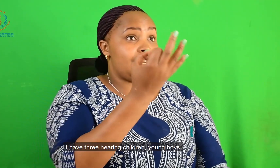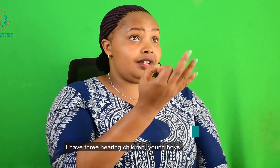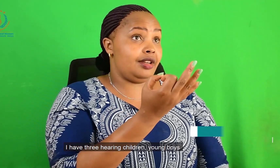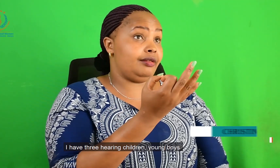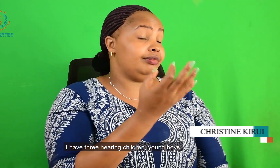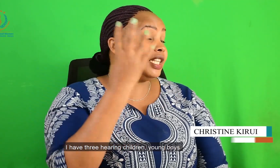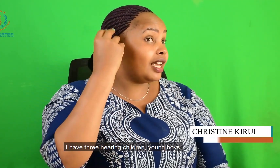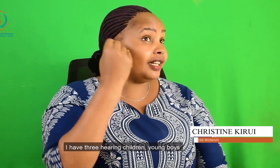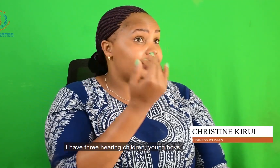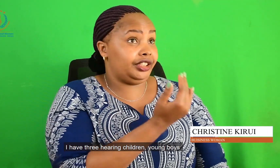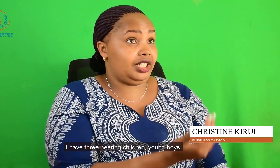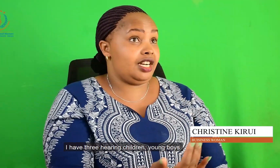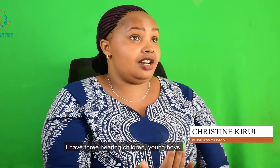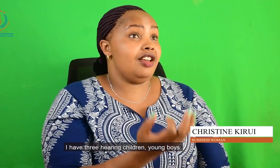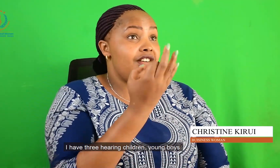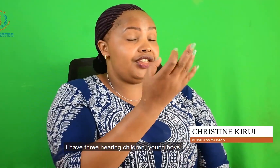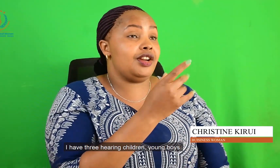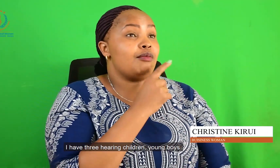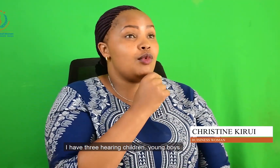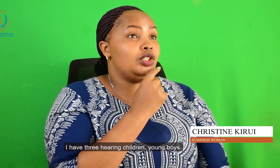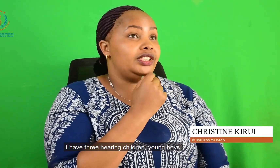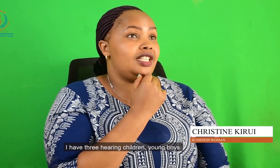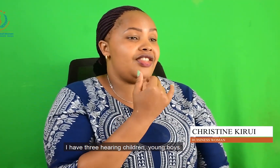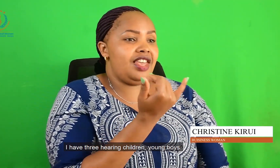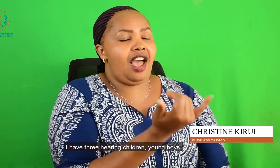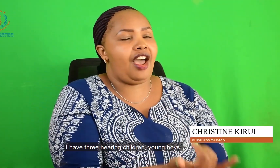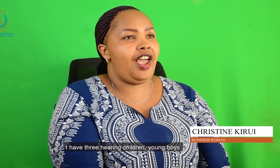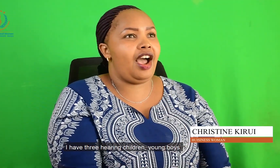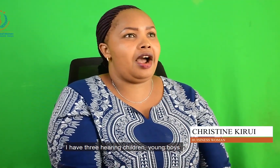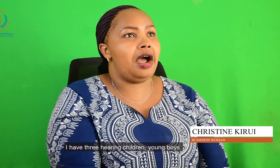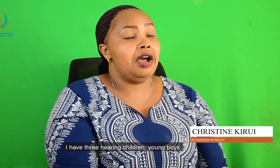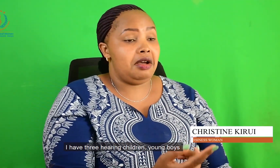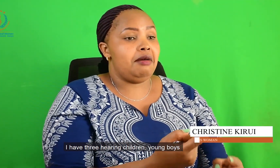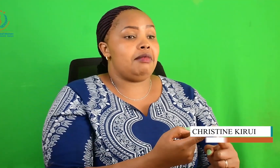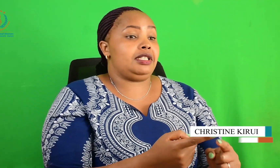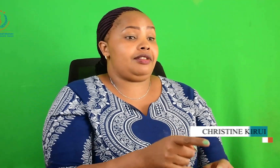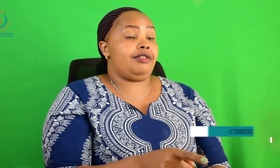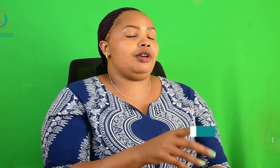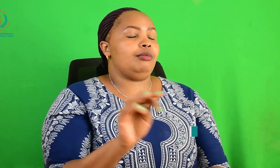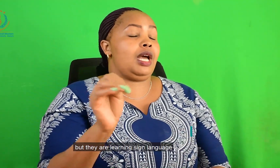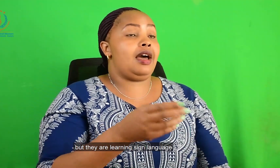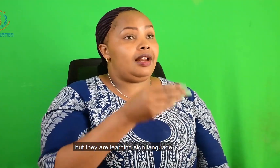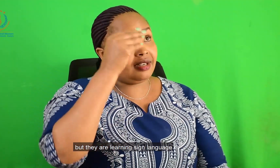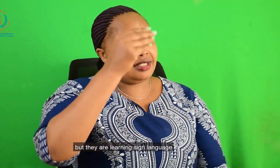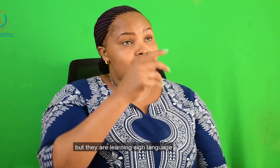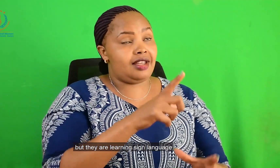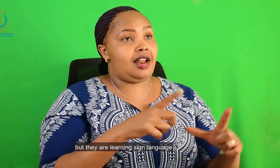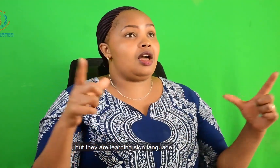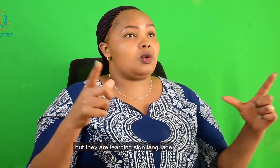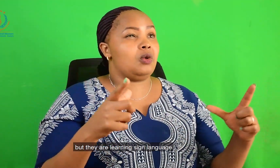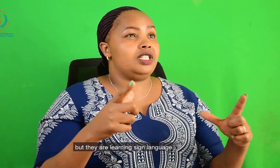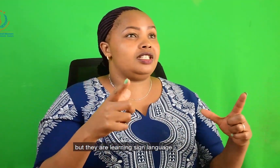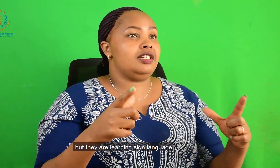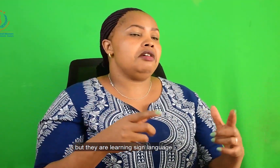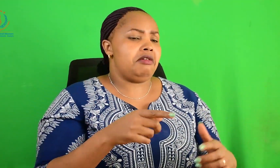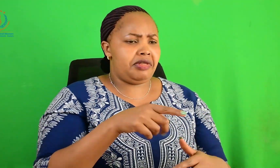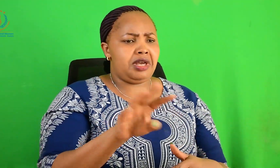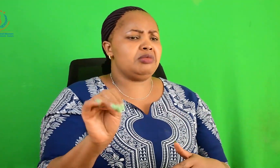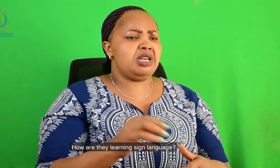I have 3 hearing children, young boys, but they're learning sign language. How